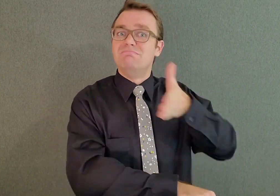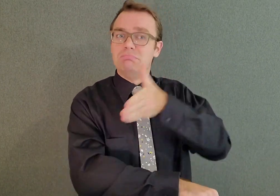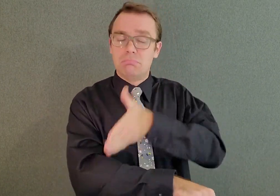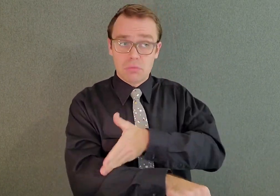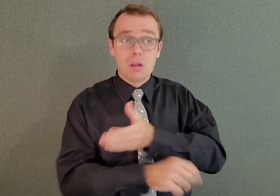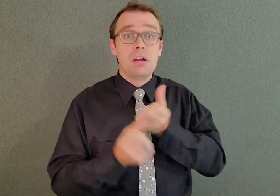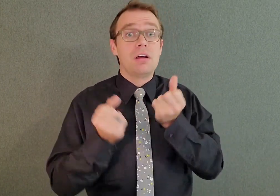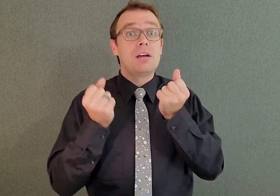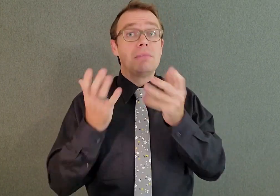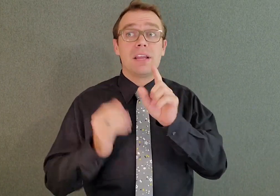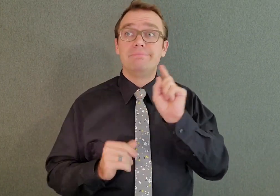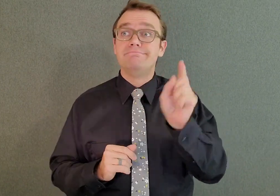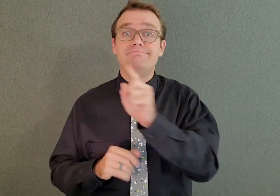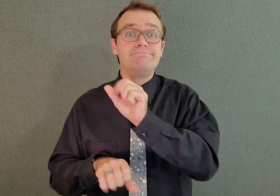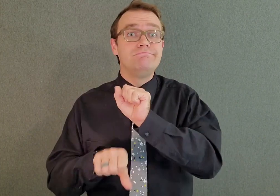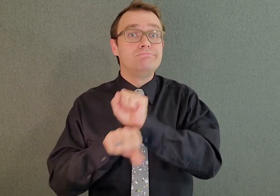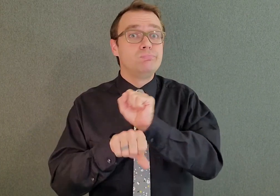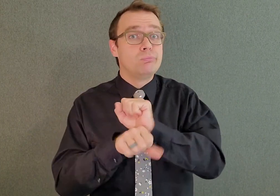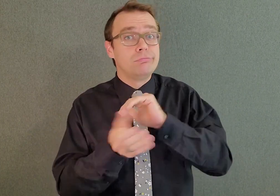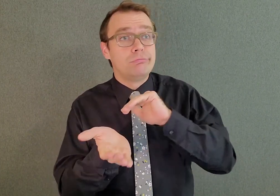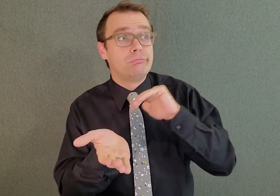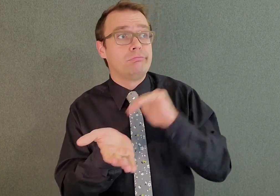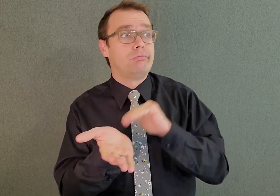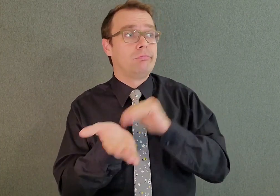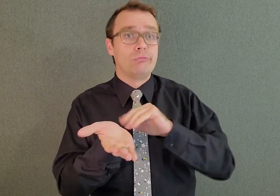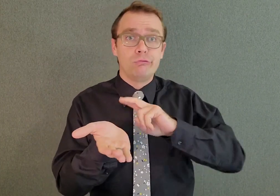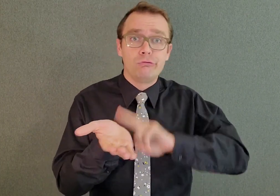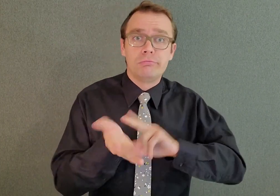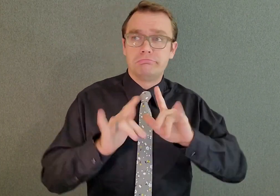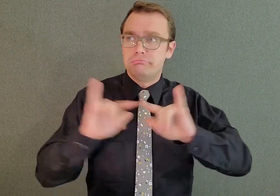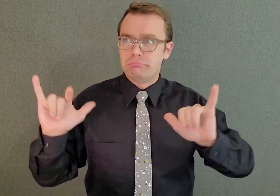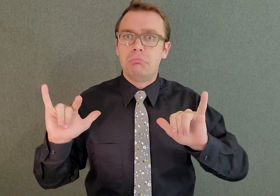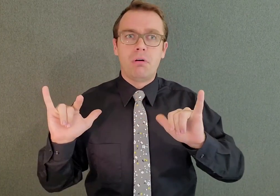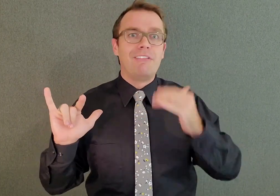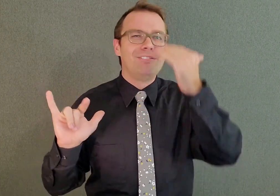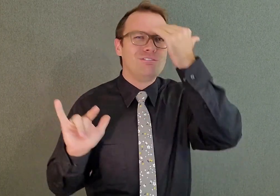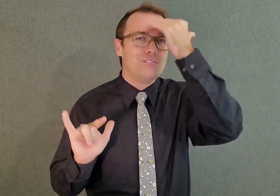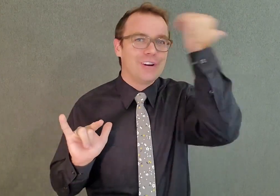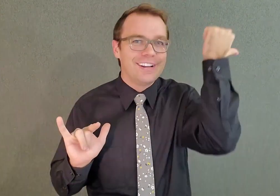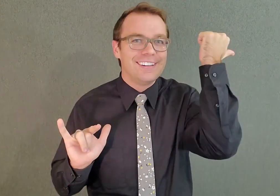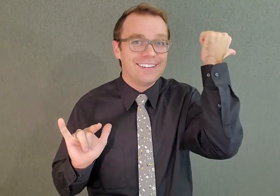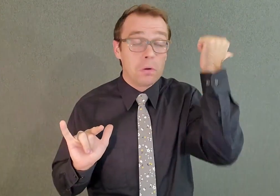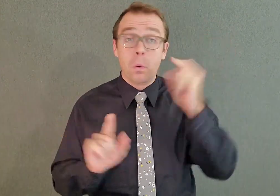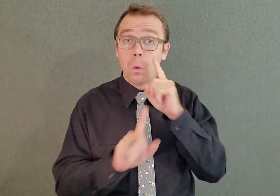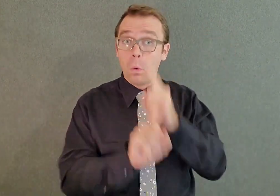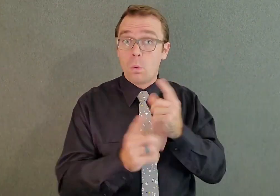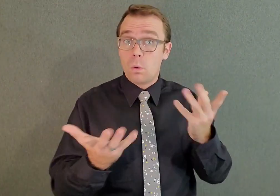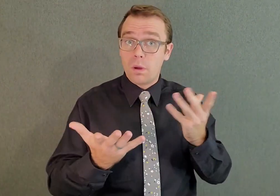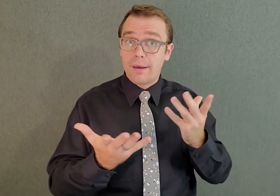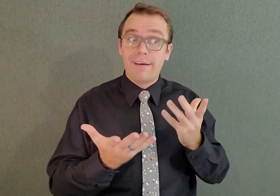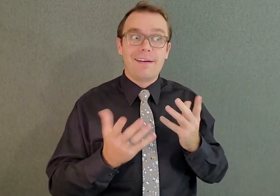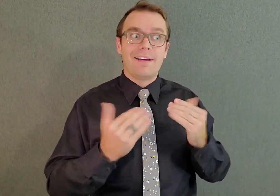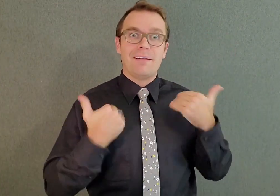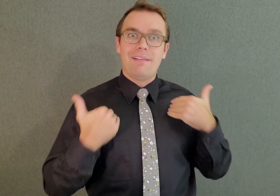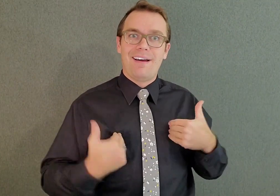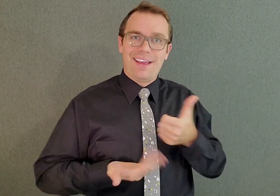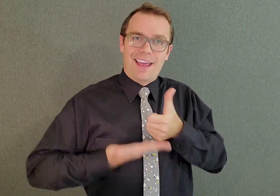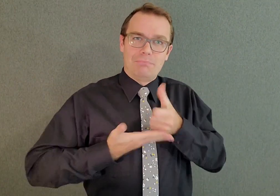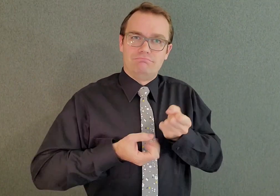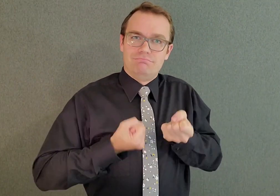is a principle I believe people have dismissed or neglected in healthcare. The key is to position your body for optimal